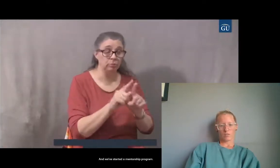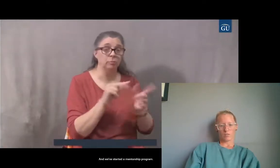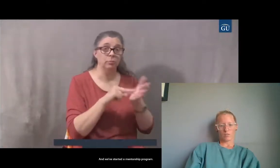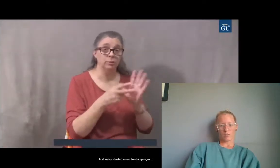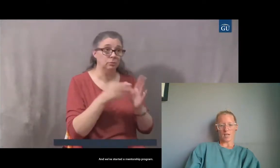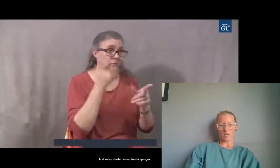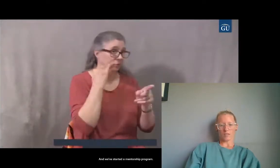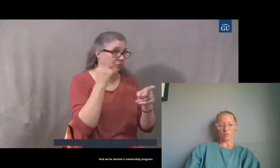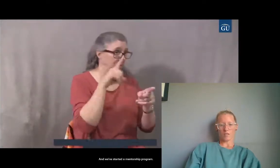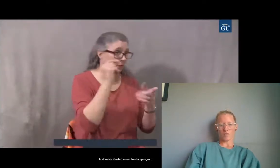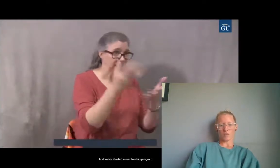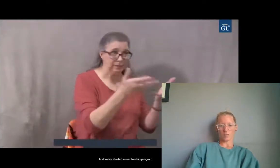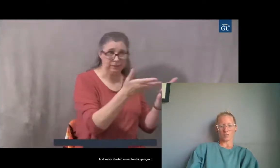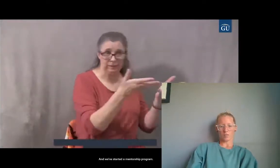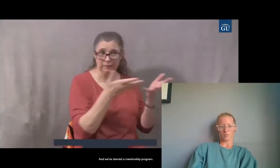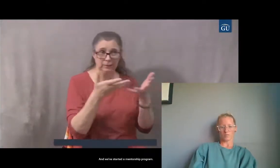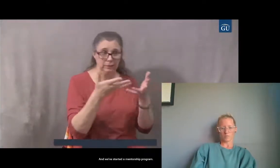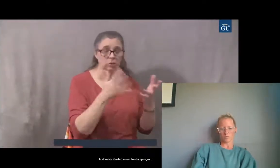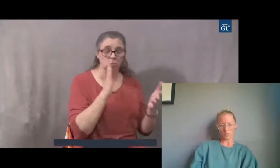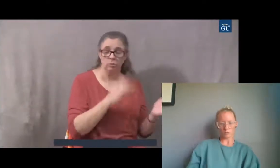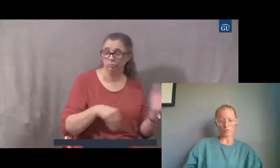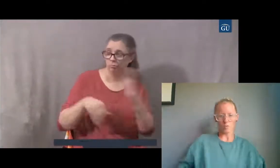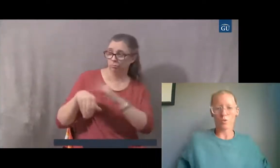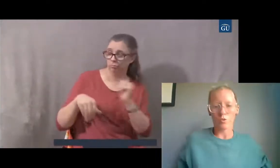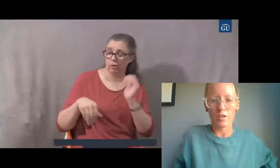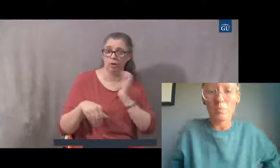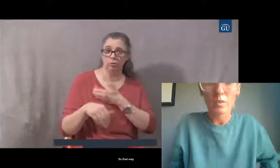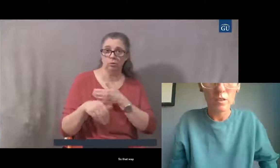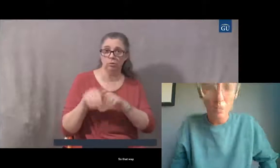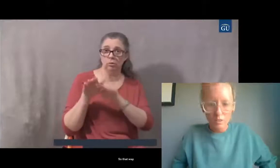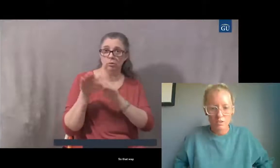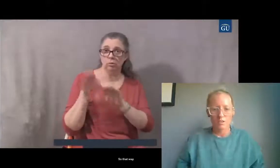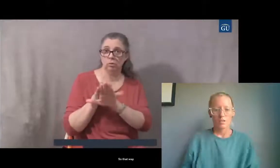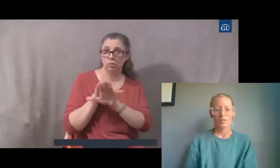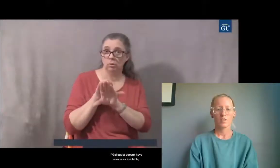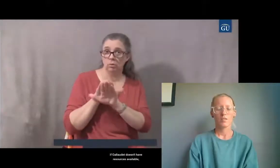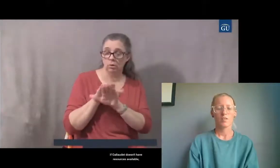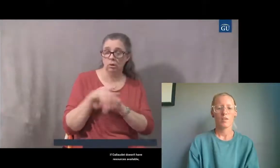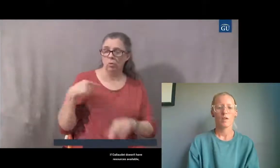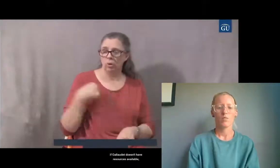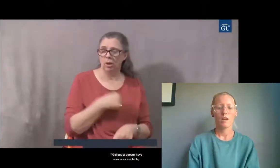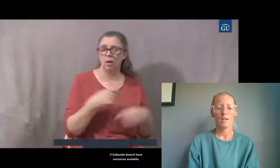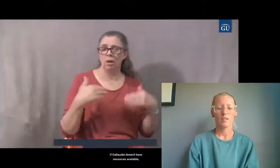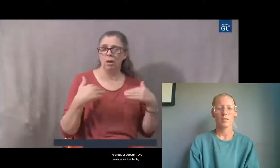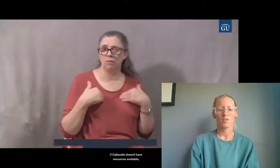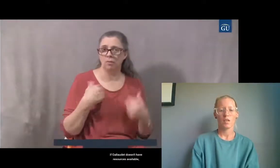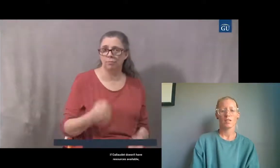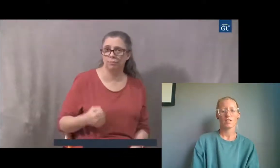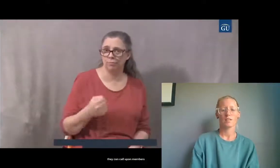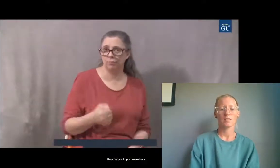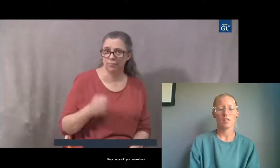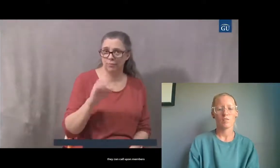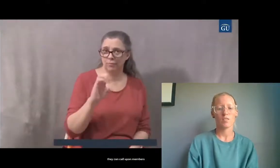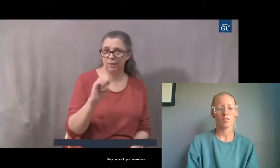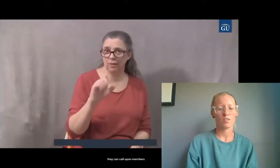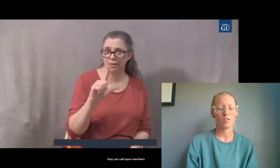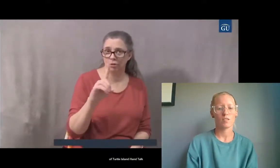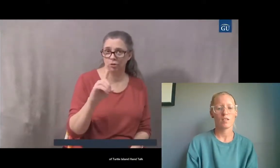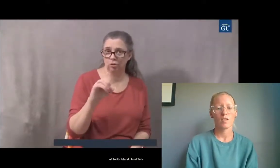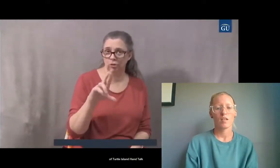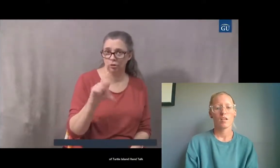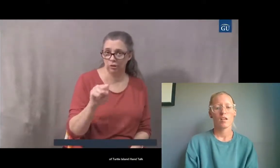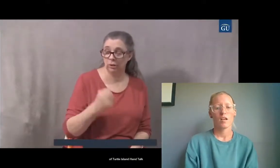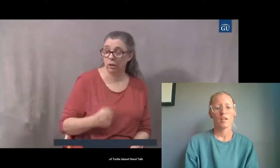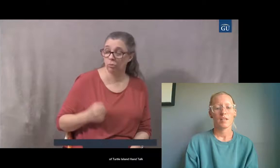And with the turtle sign, we have mentioned the mentorship program. So that way, if Gallaudet doesn't have